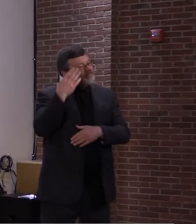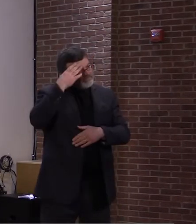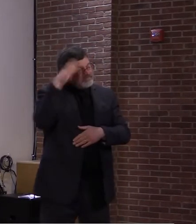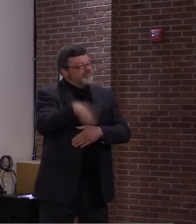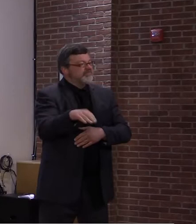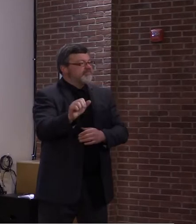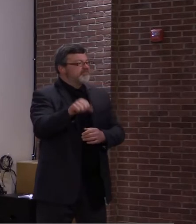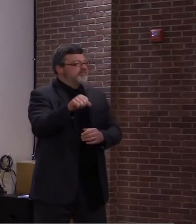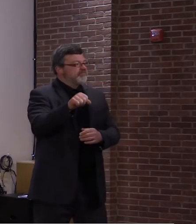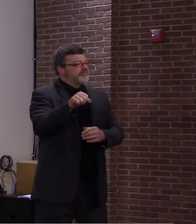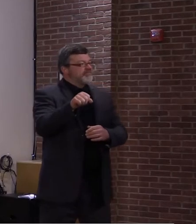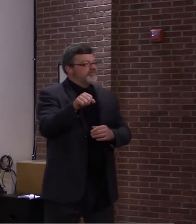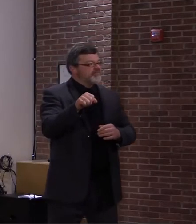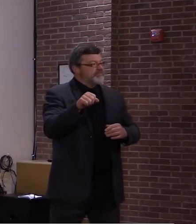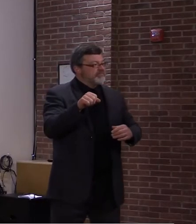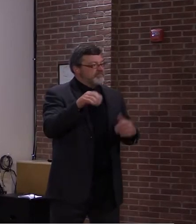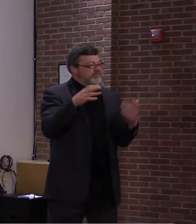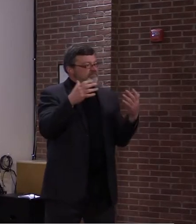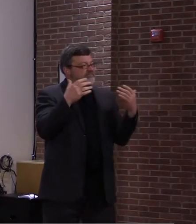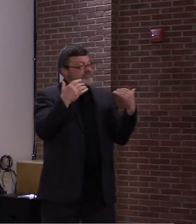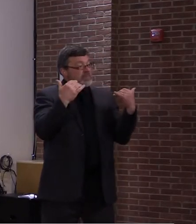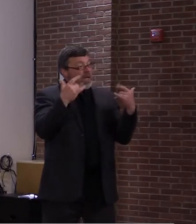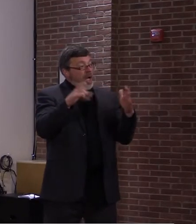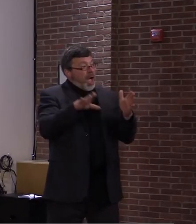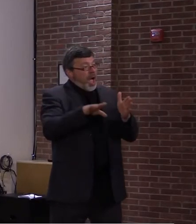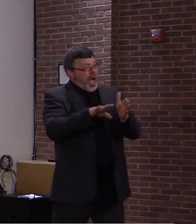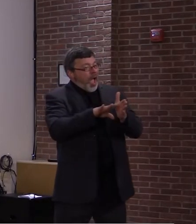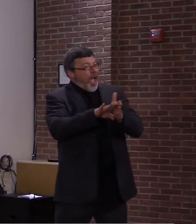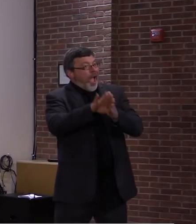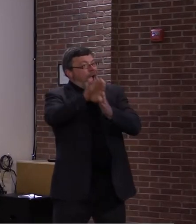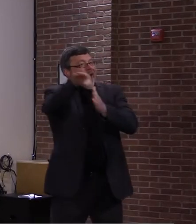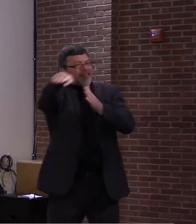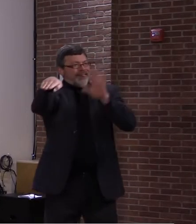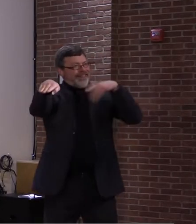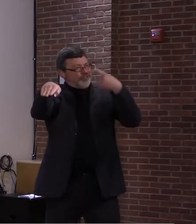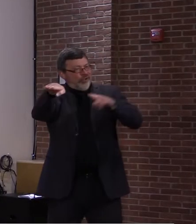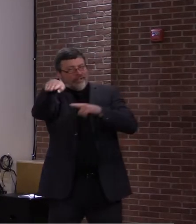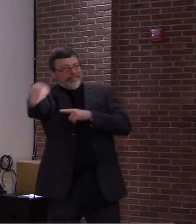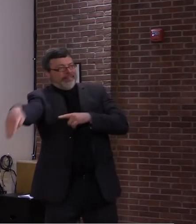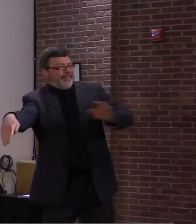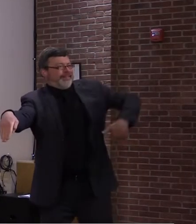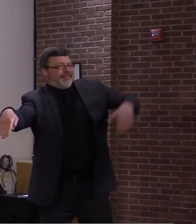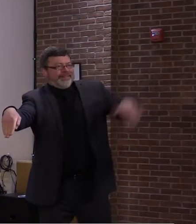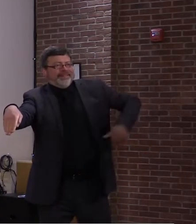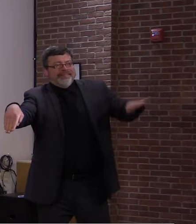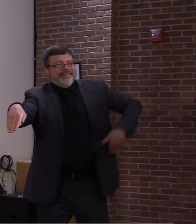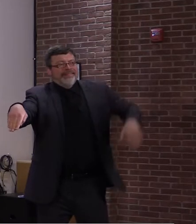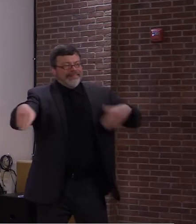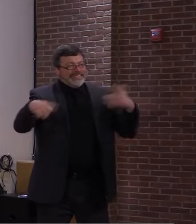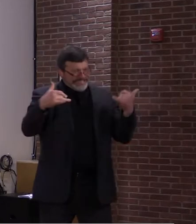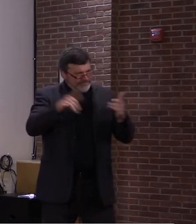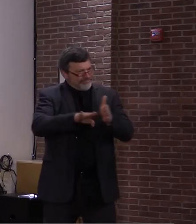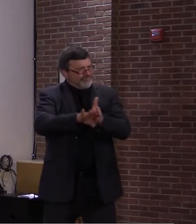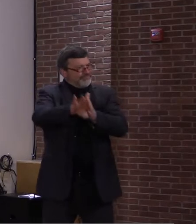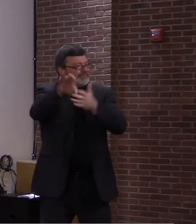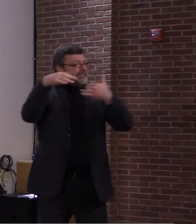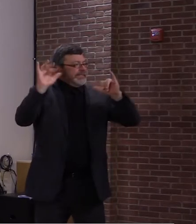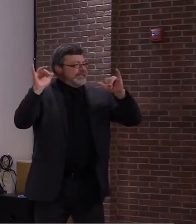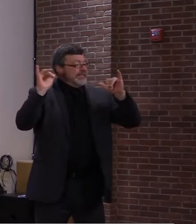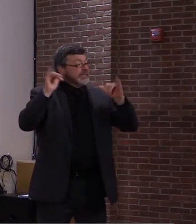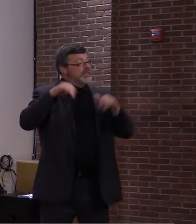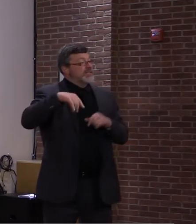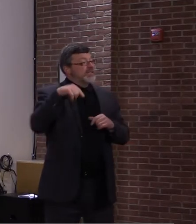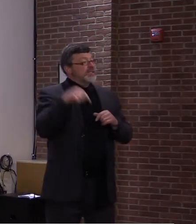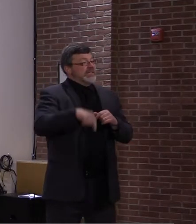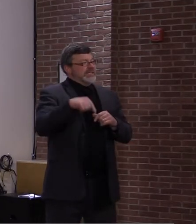current wave of cases is not yet going down in Vermont, but COVID-19 activity remains